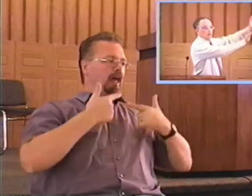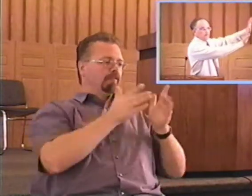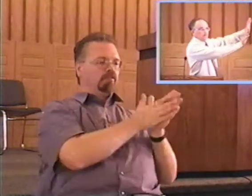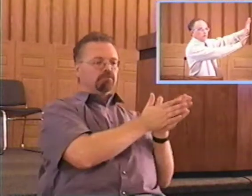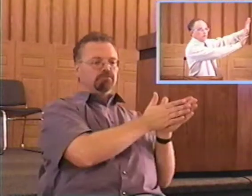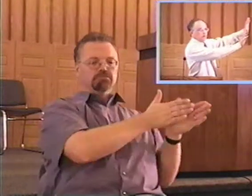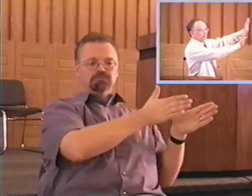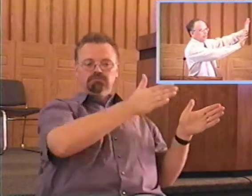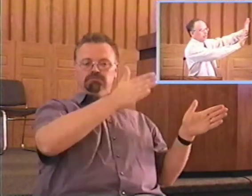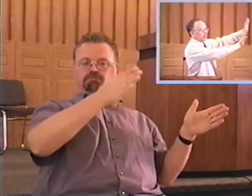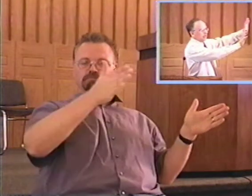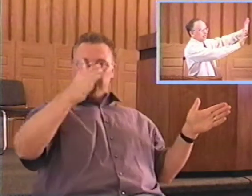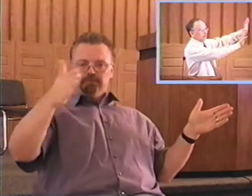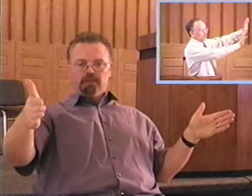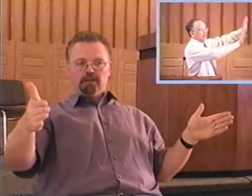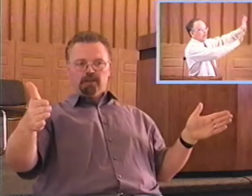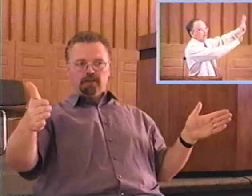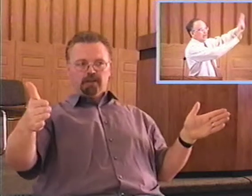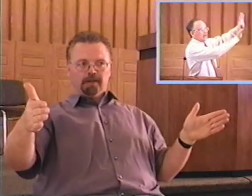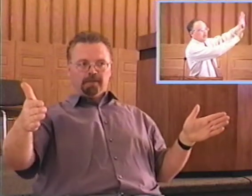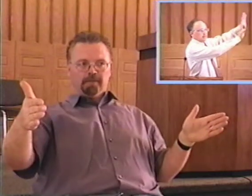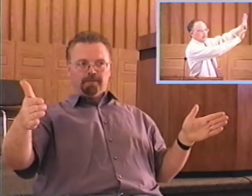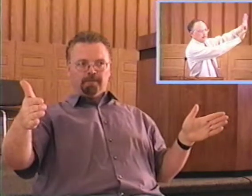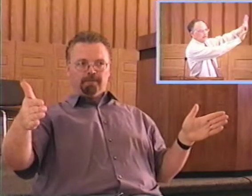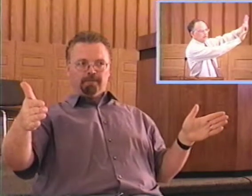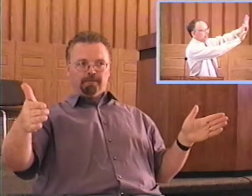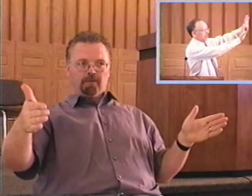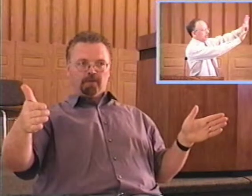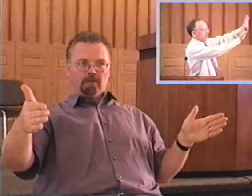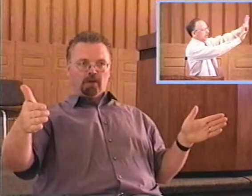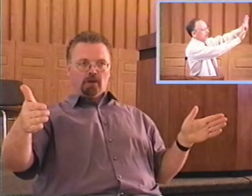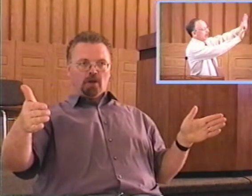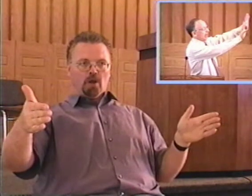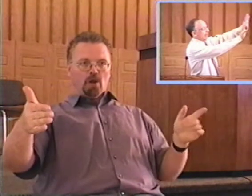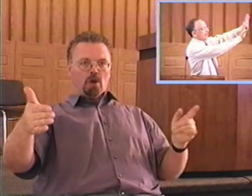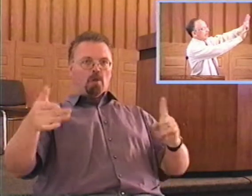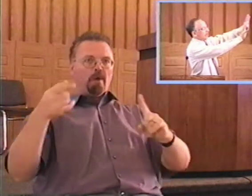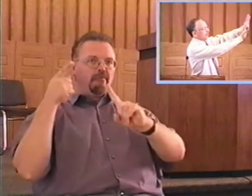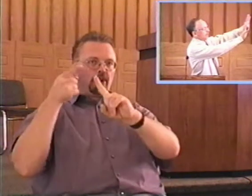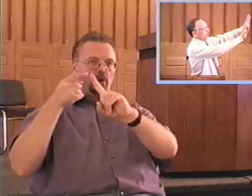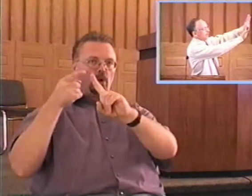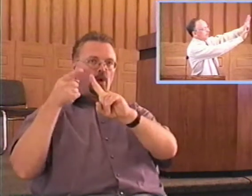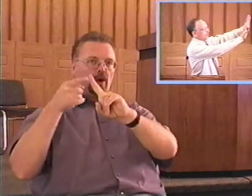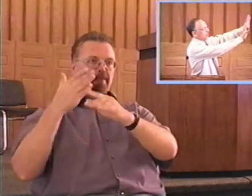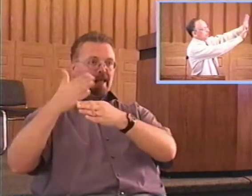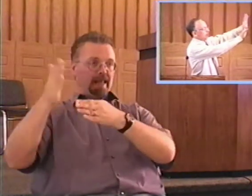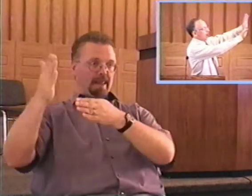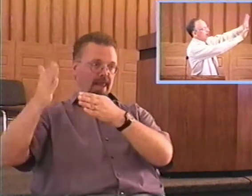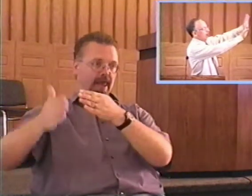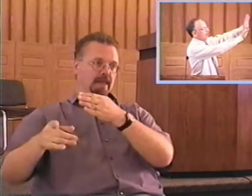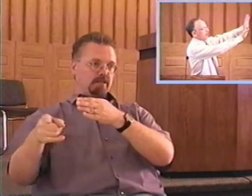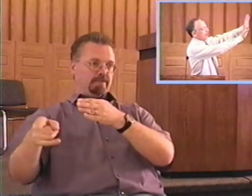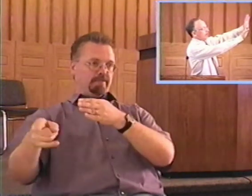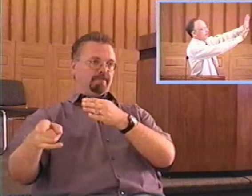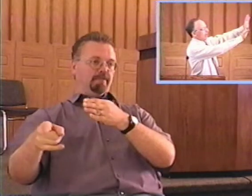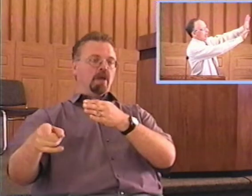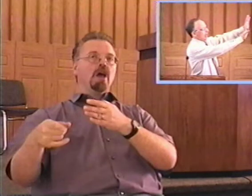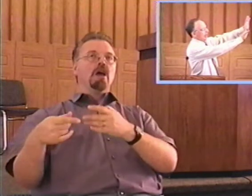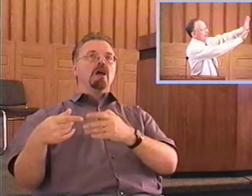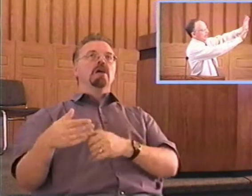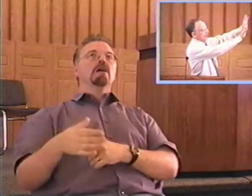light of the end. In light of